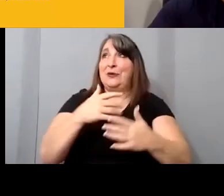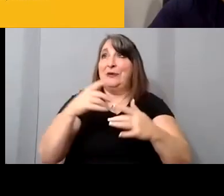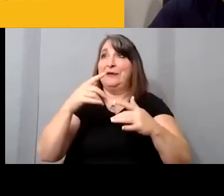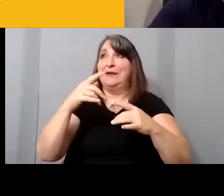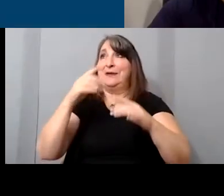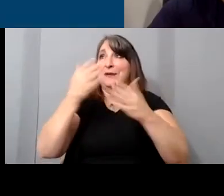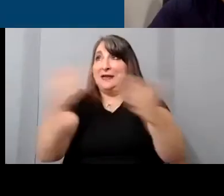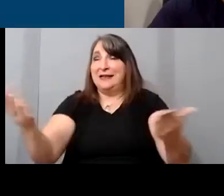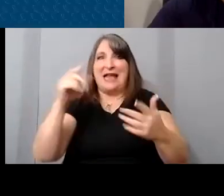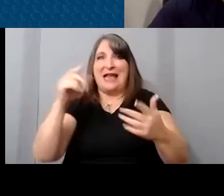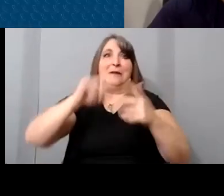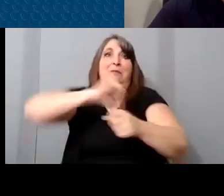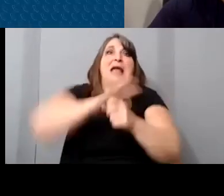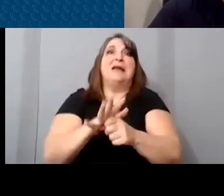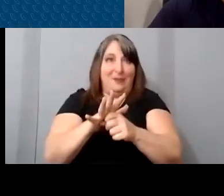Next slide.